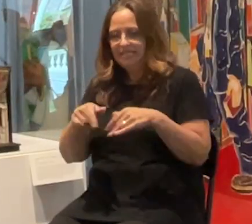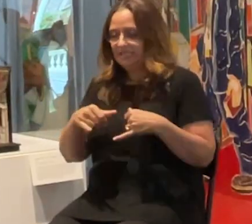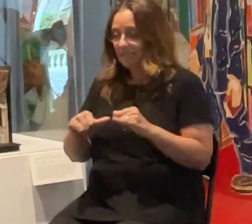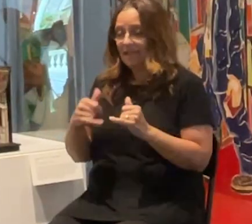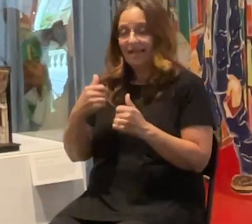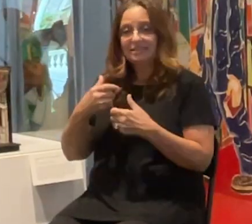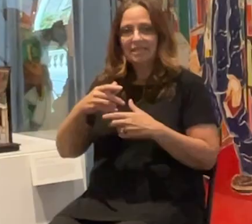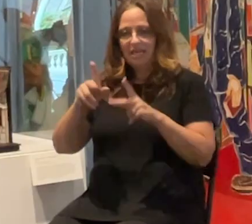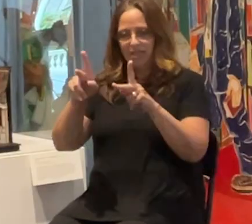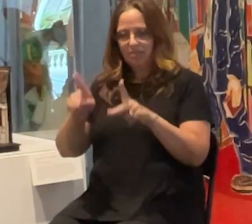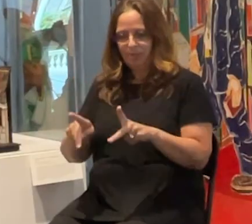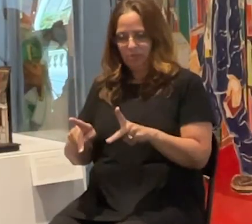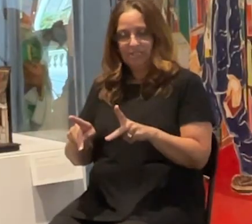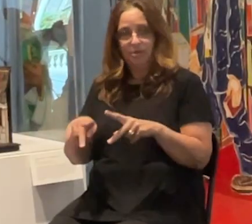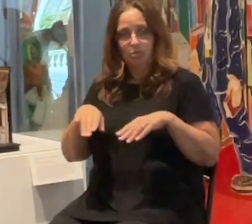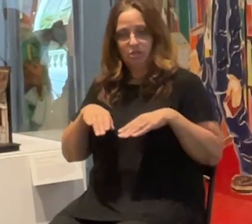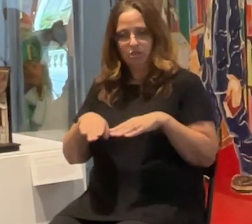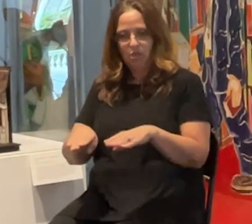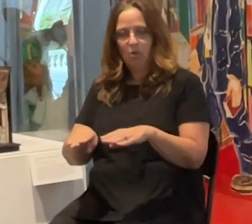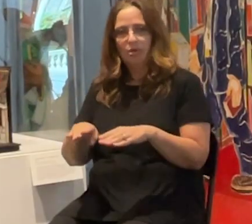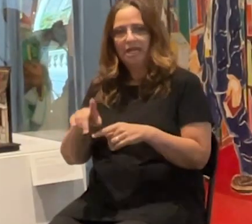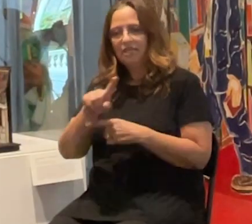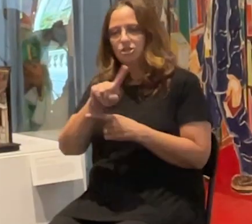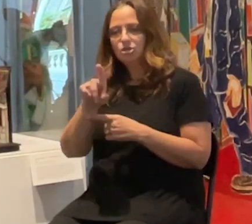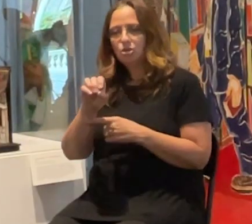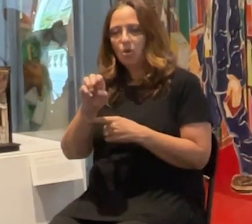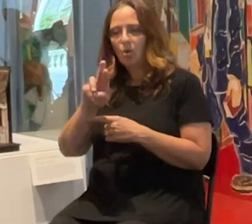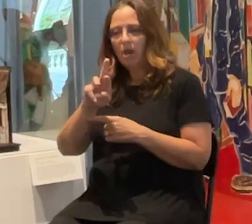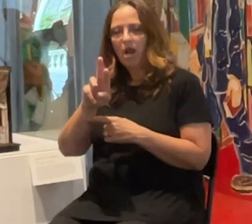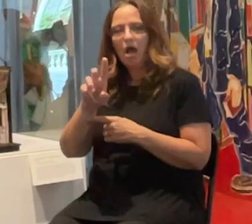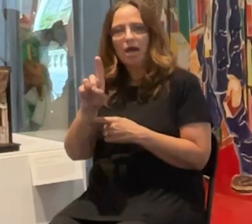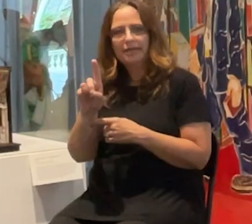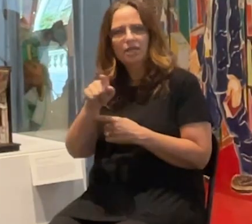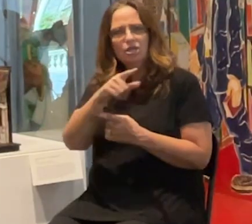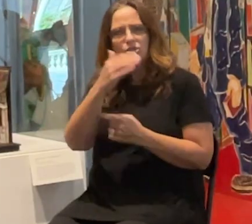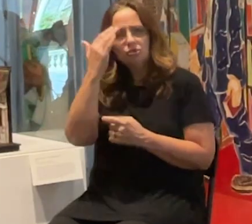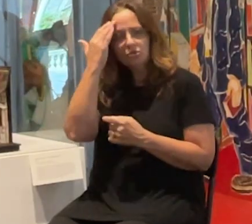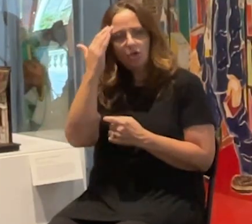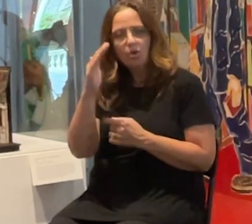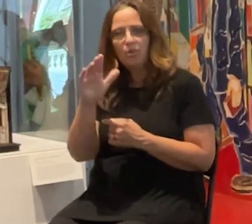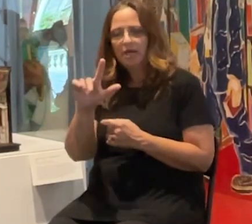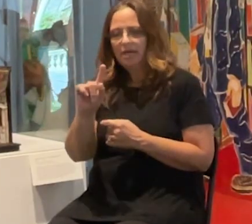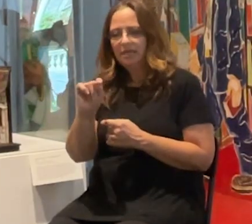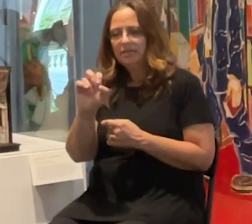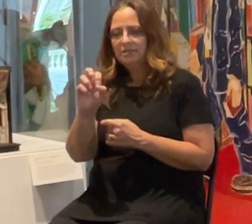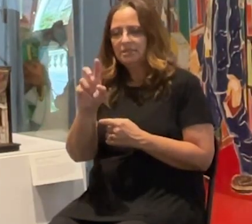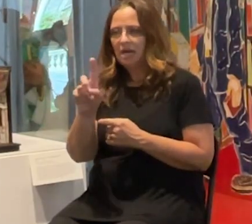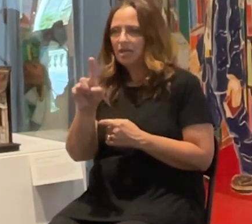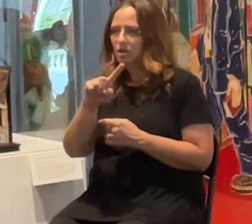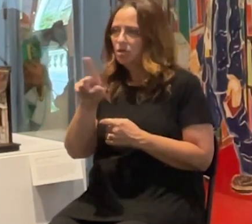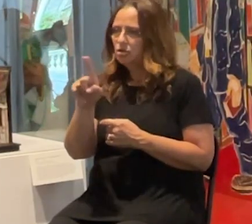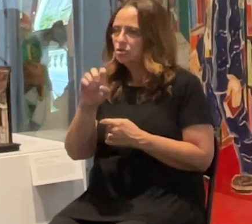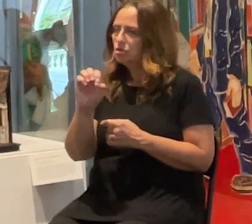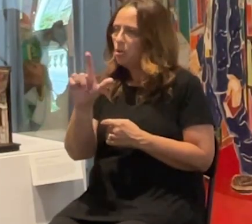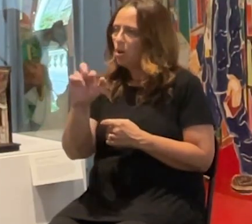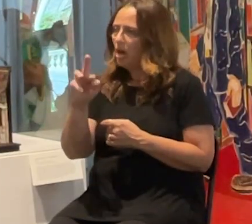Solon's whose brother is Todd Solon's, the very excellent filmmaker. Do you know those films? Todd Solon's? Anybody know